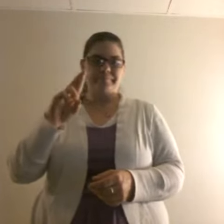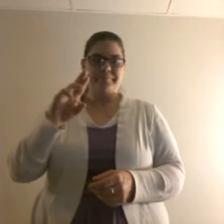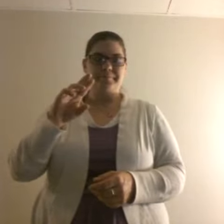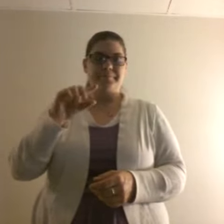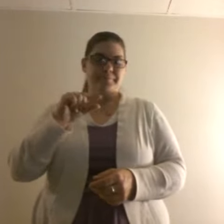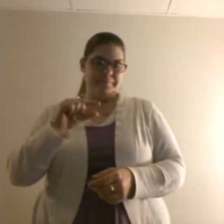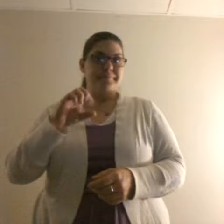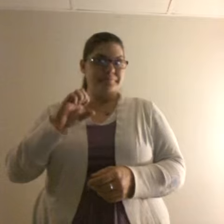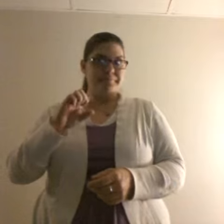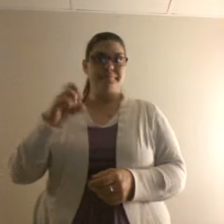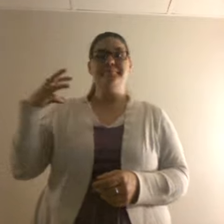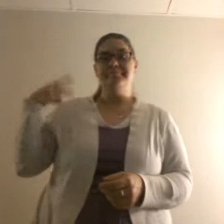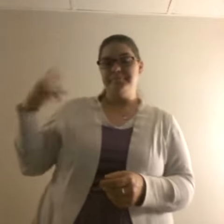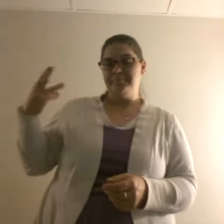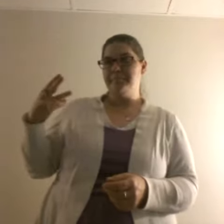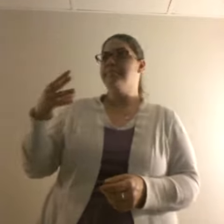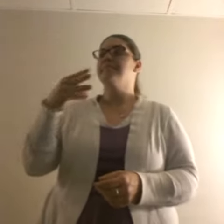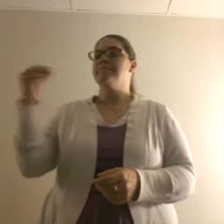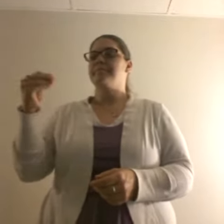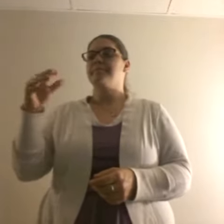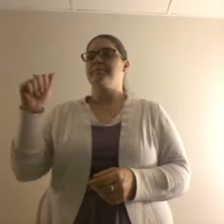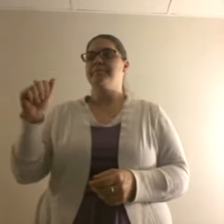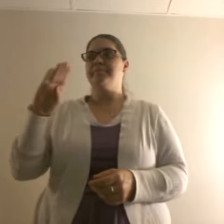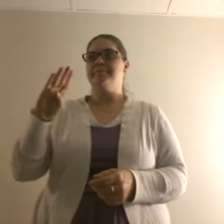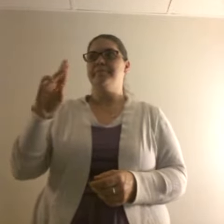information. We had to analyze, and we had to decide, is that how